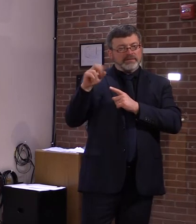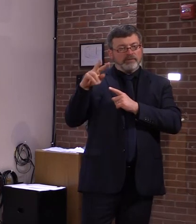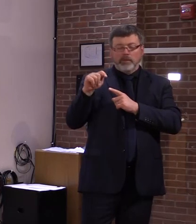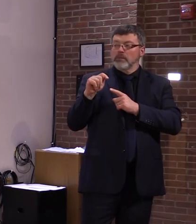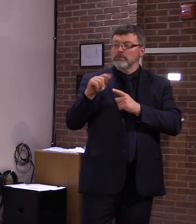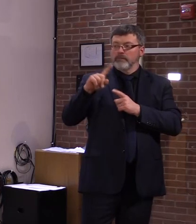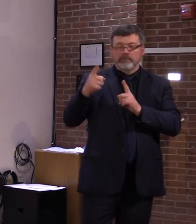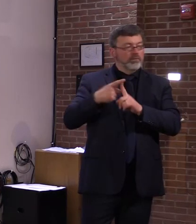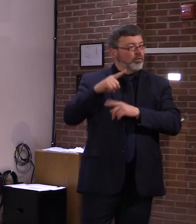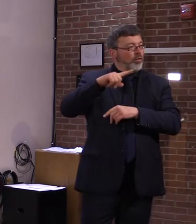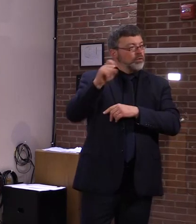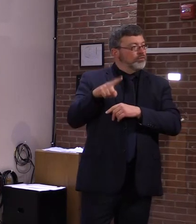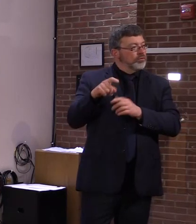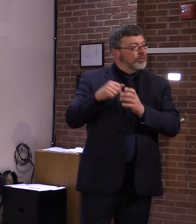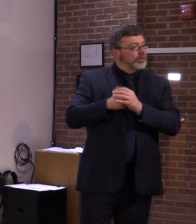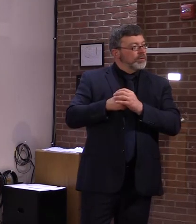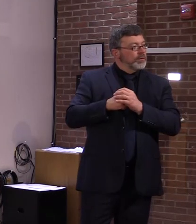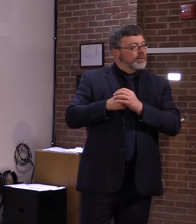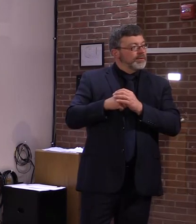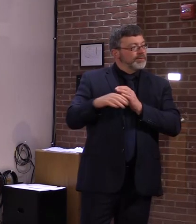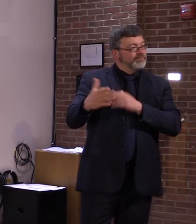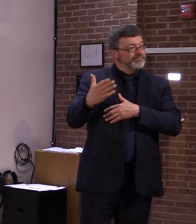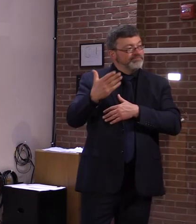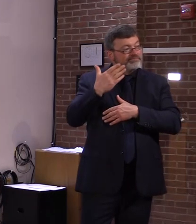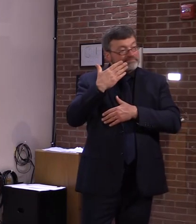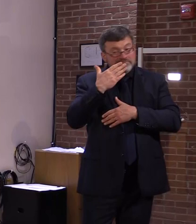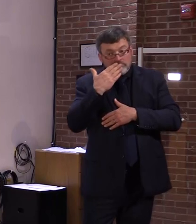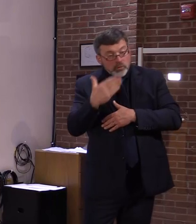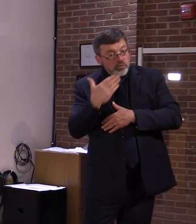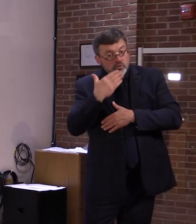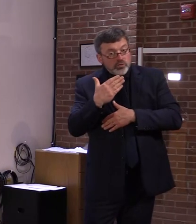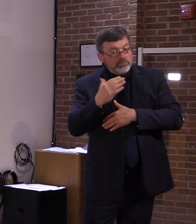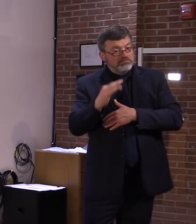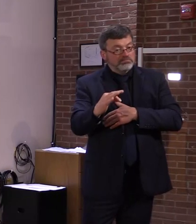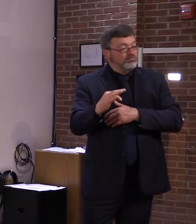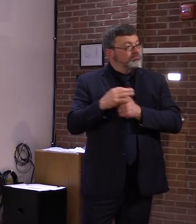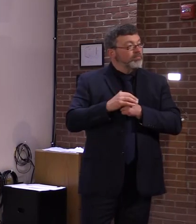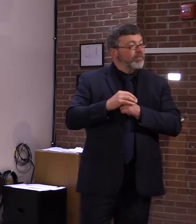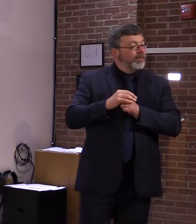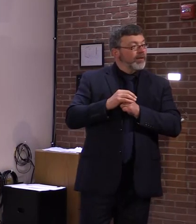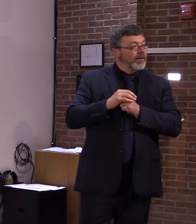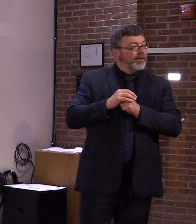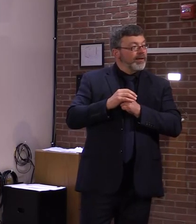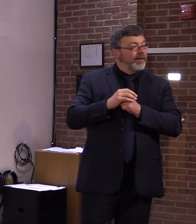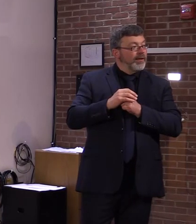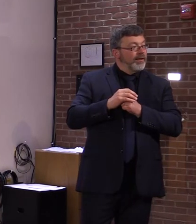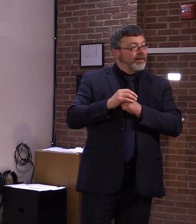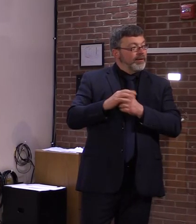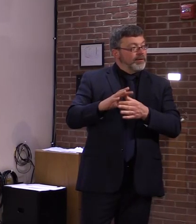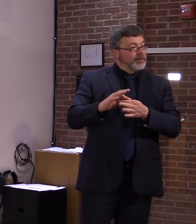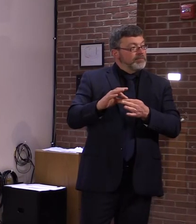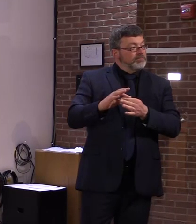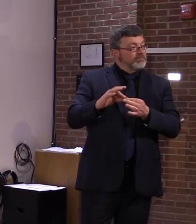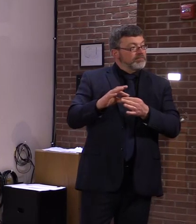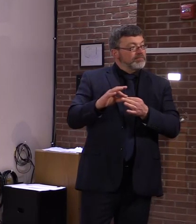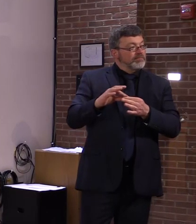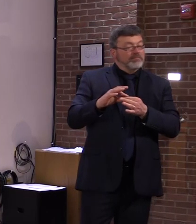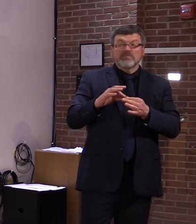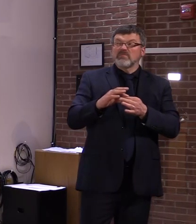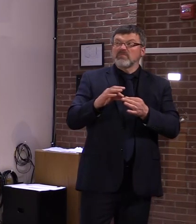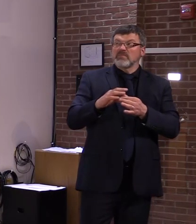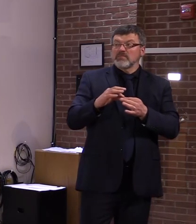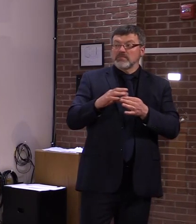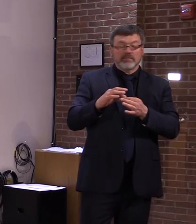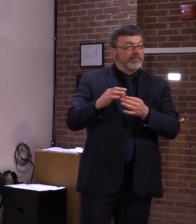Thanks, Jason. Governor, I wanted to ask about a topic that came back up this week about the fact